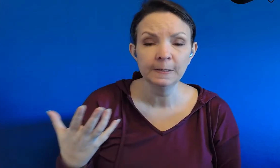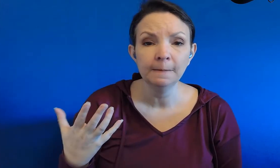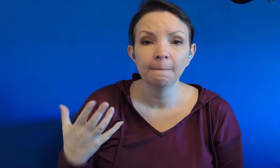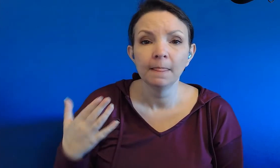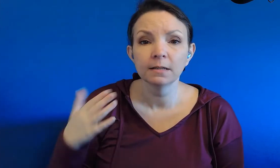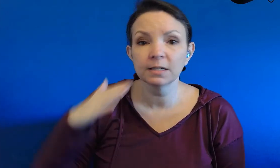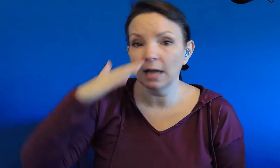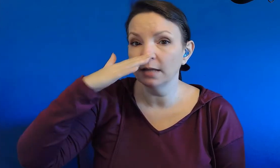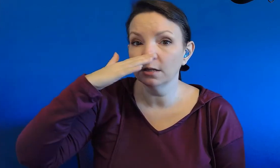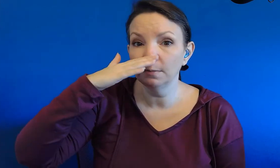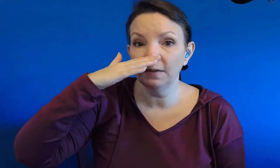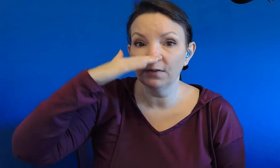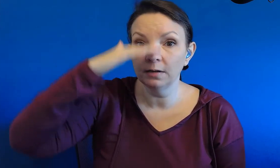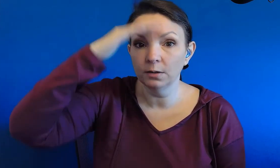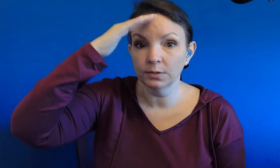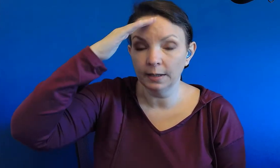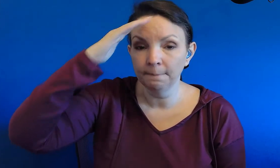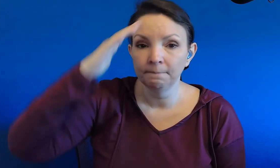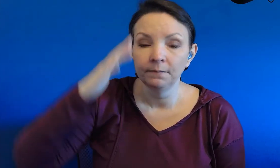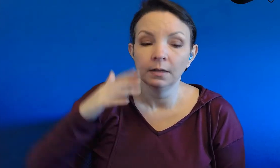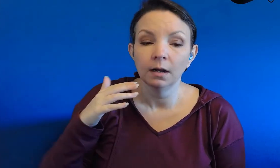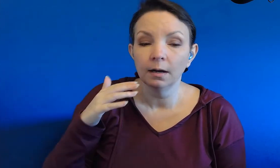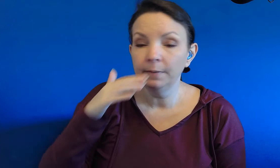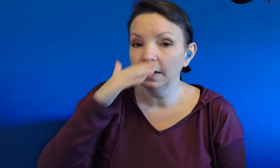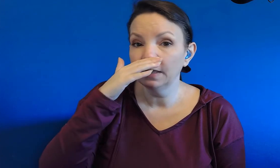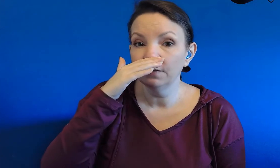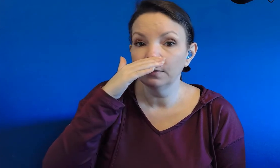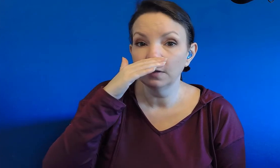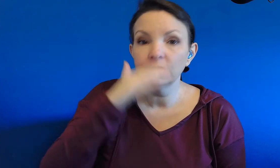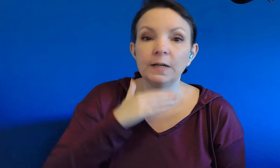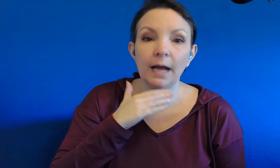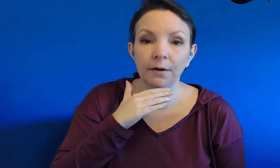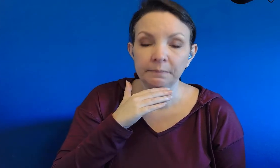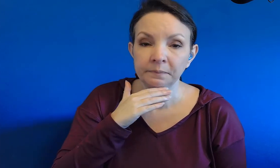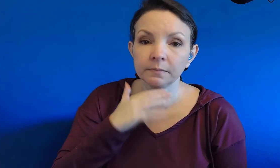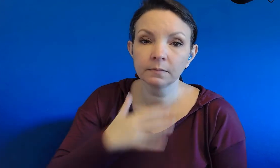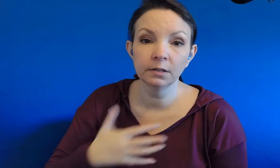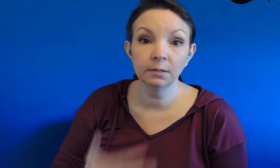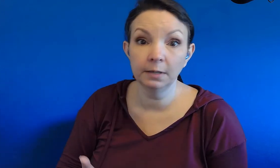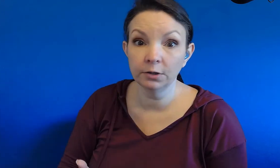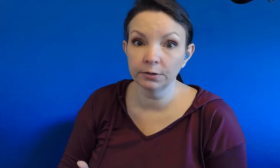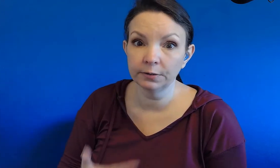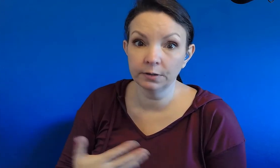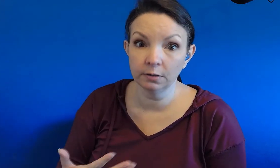the sign's going to be from our nose up. Anything from nose down to be girl gender.